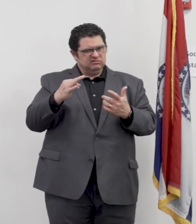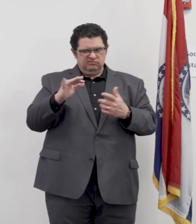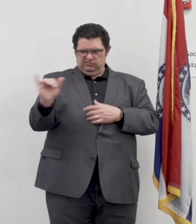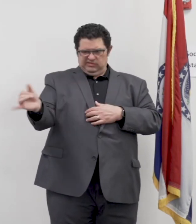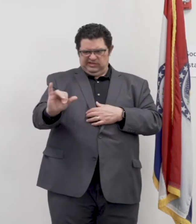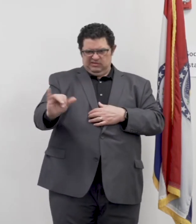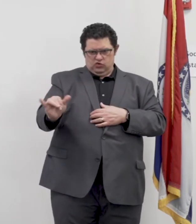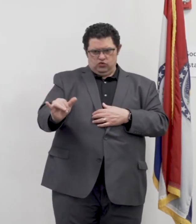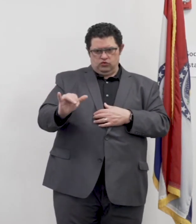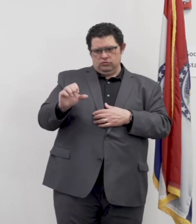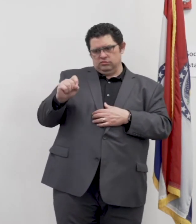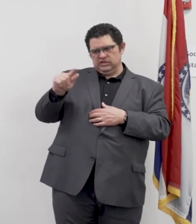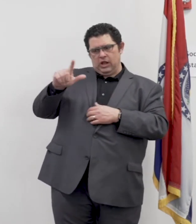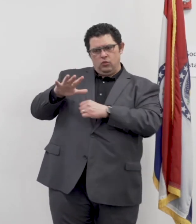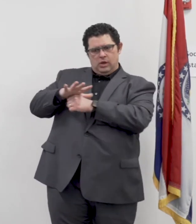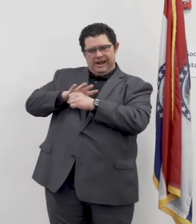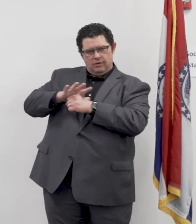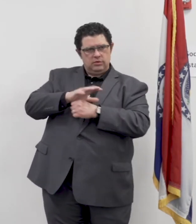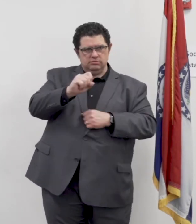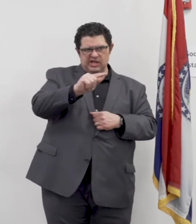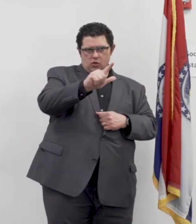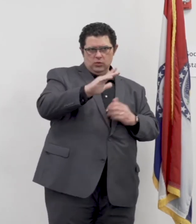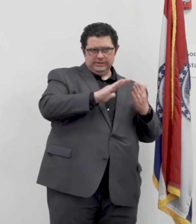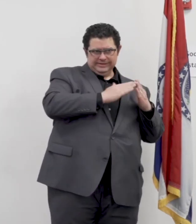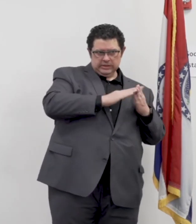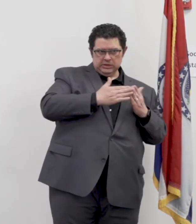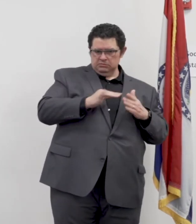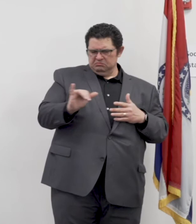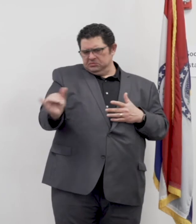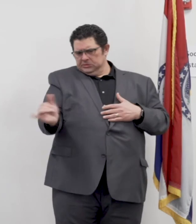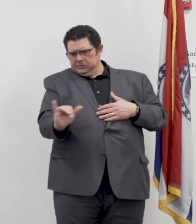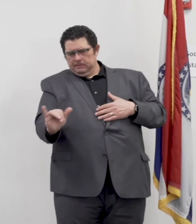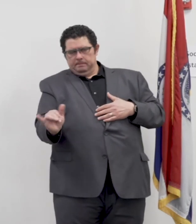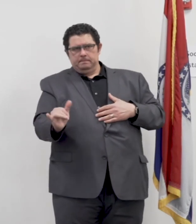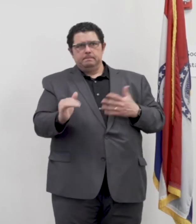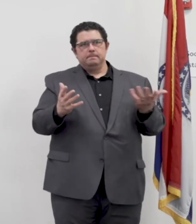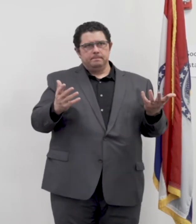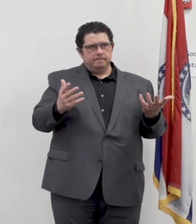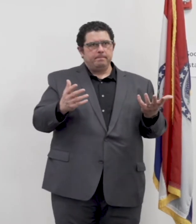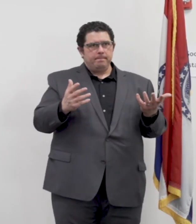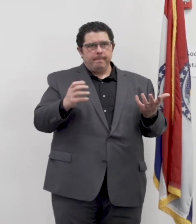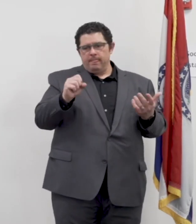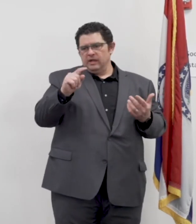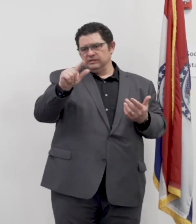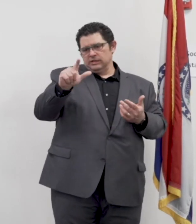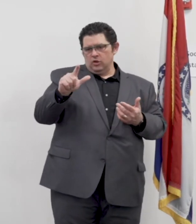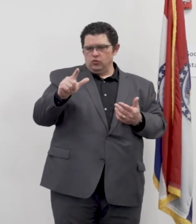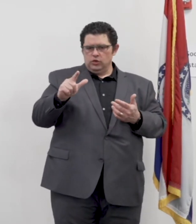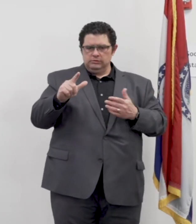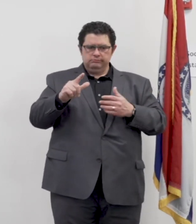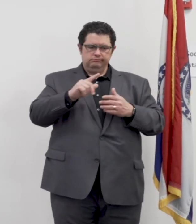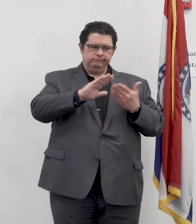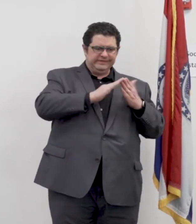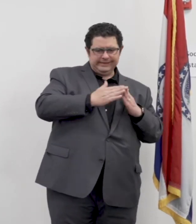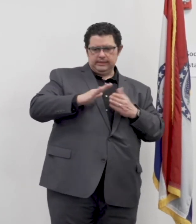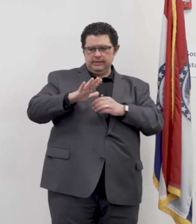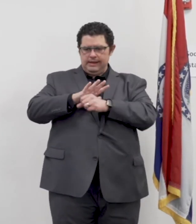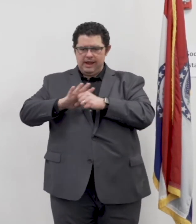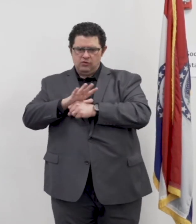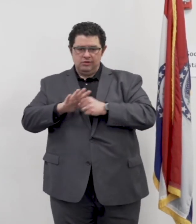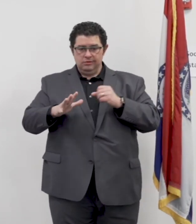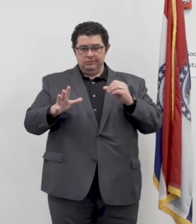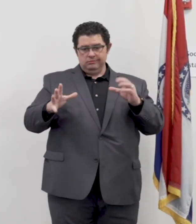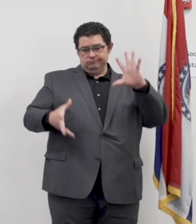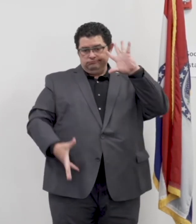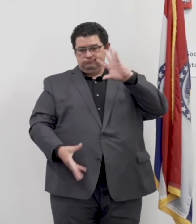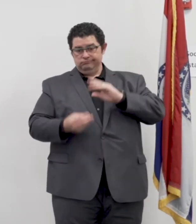affected, just like St. Louis County is. The St. Louis County, St. Louis City together make up about 60%